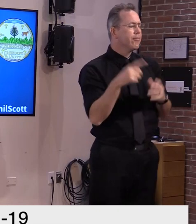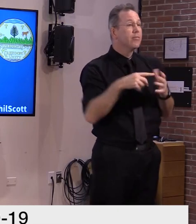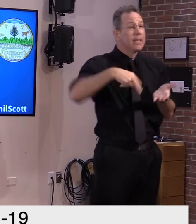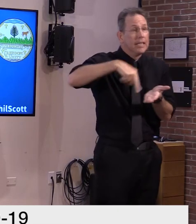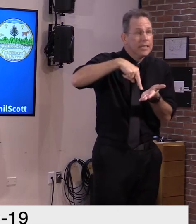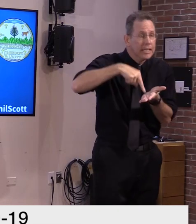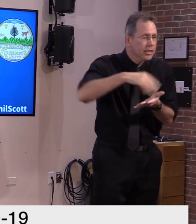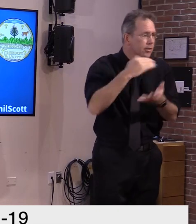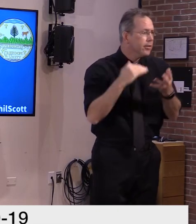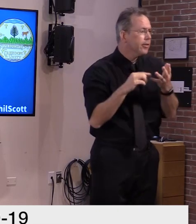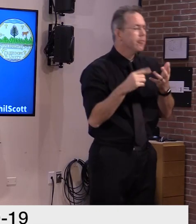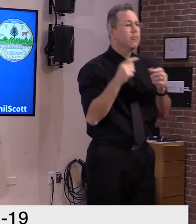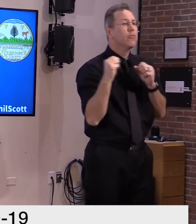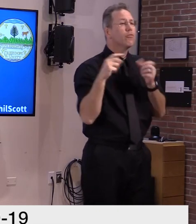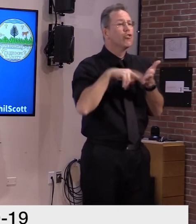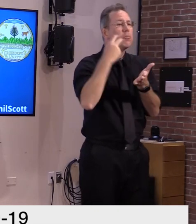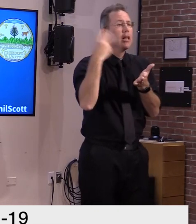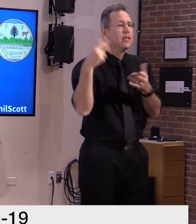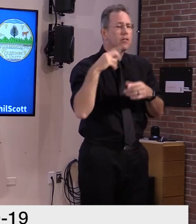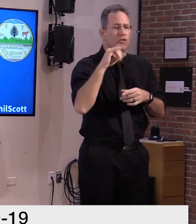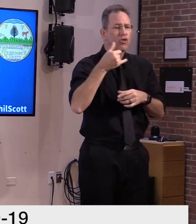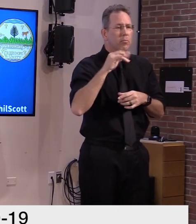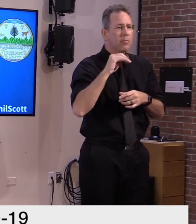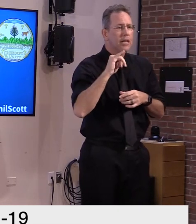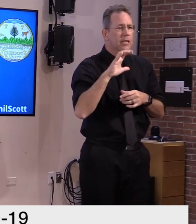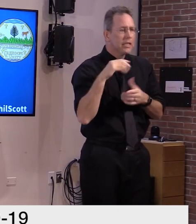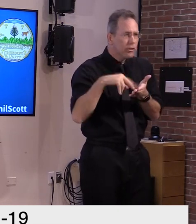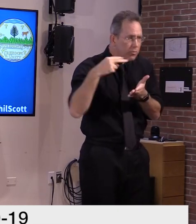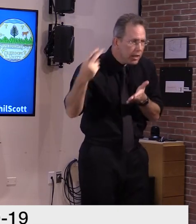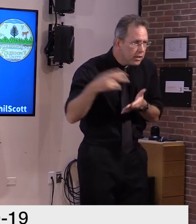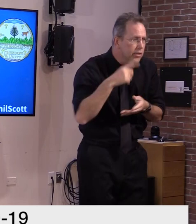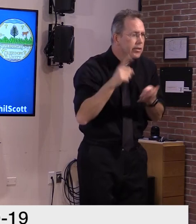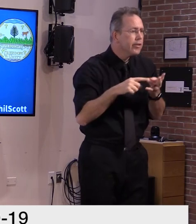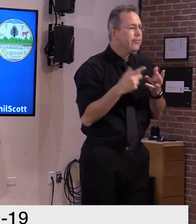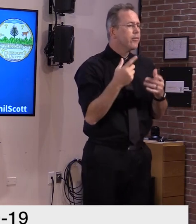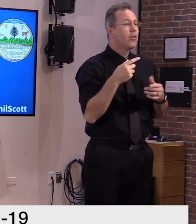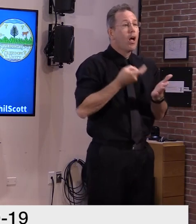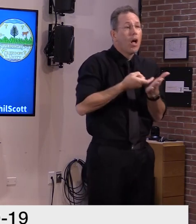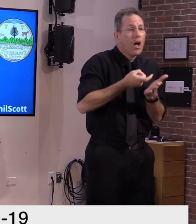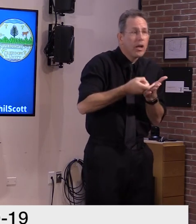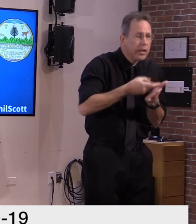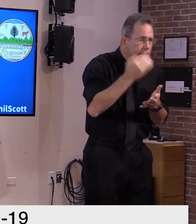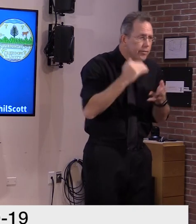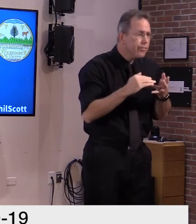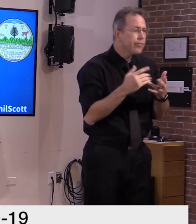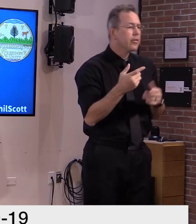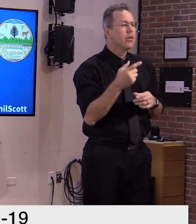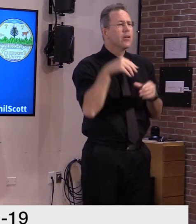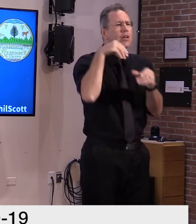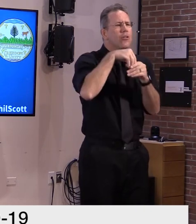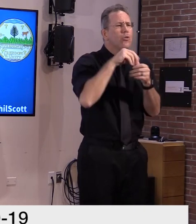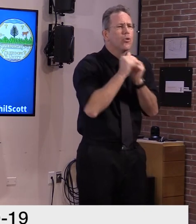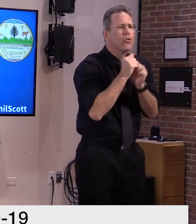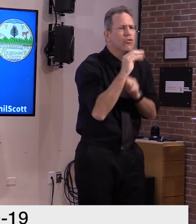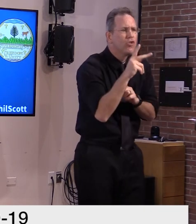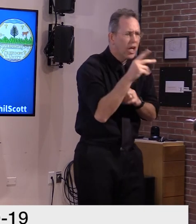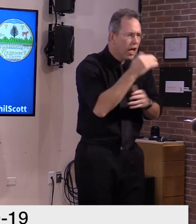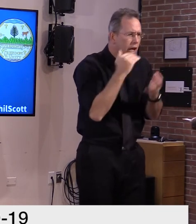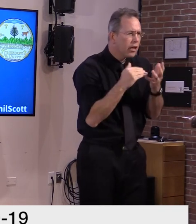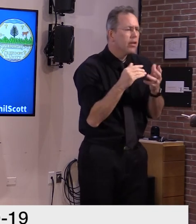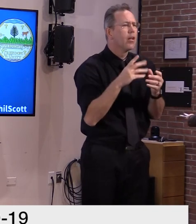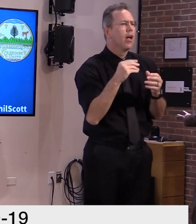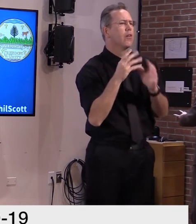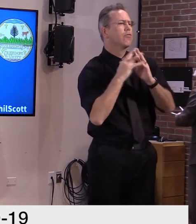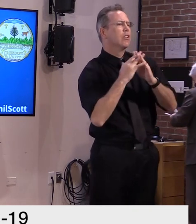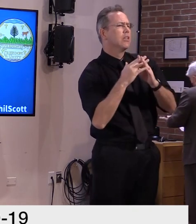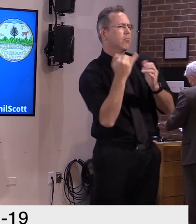the important physical and mental health benefits school-based sports provide to our student athletes, supporting in-person instruction